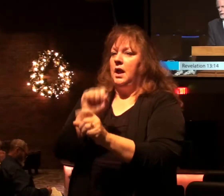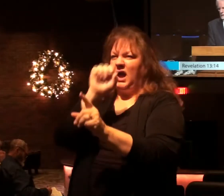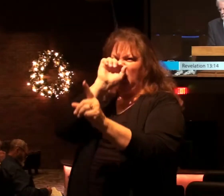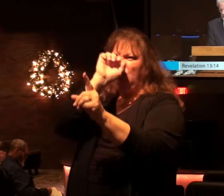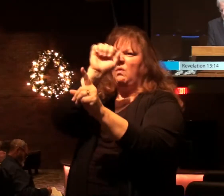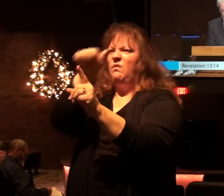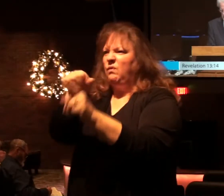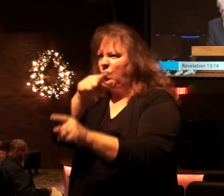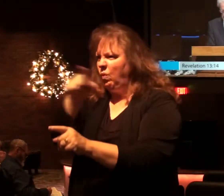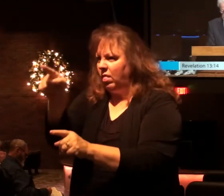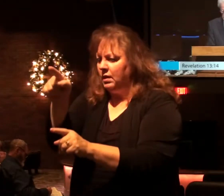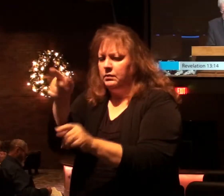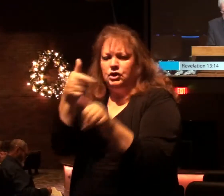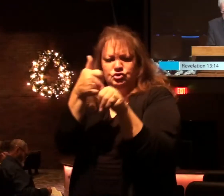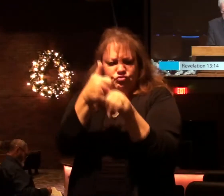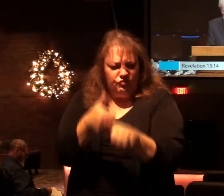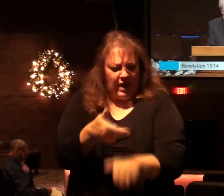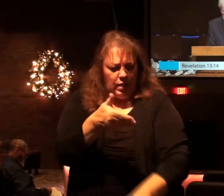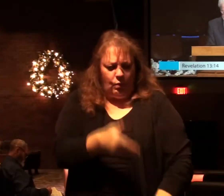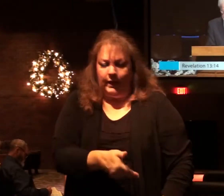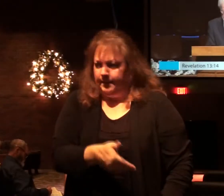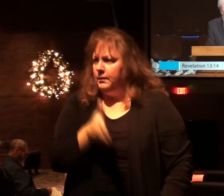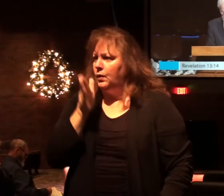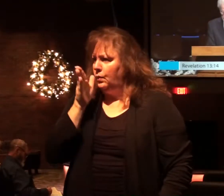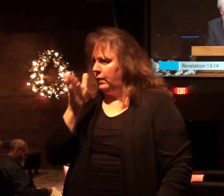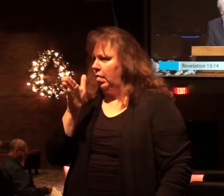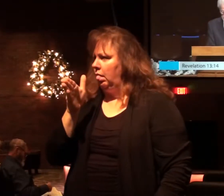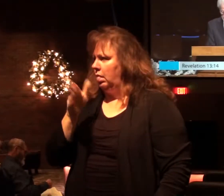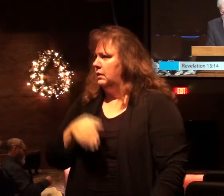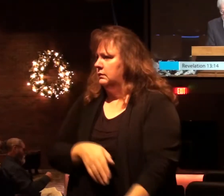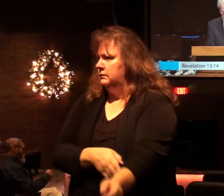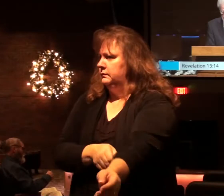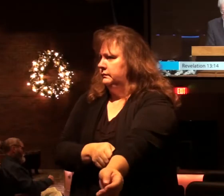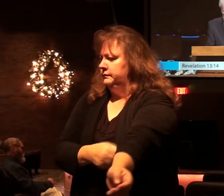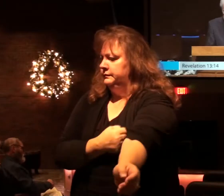into following himself, him, the devil.